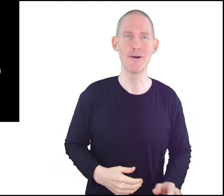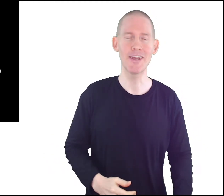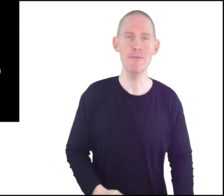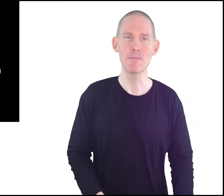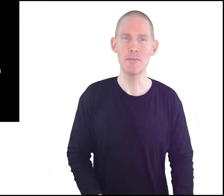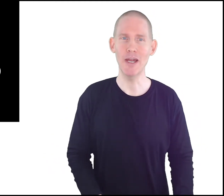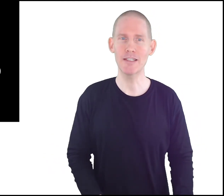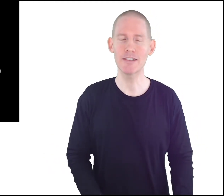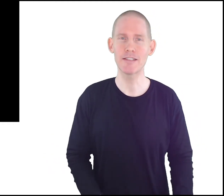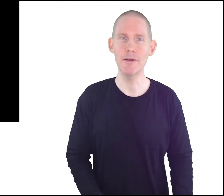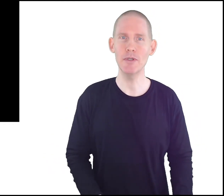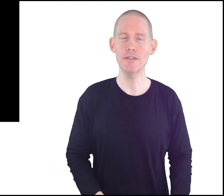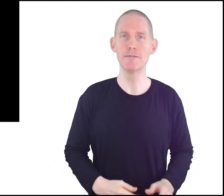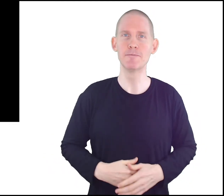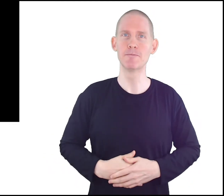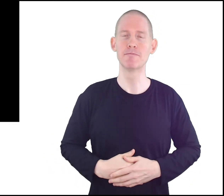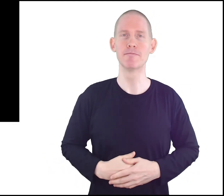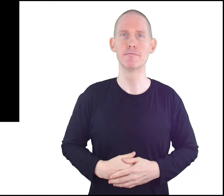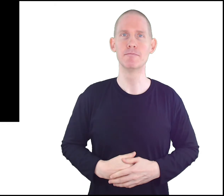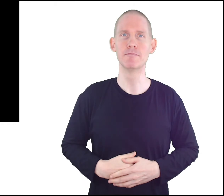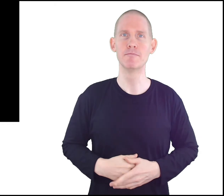Okay, back to the statement.